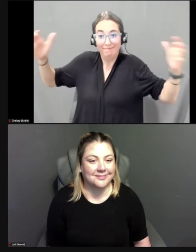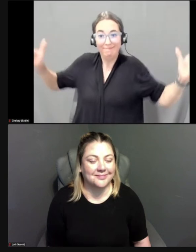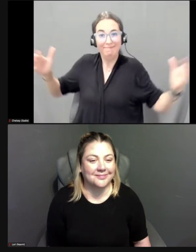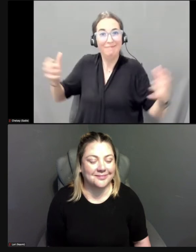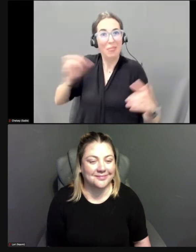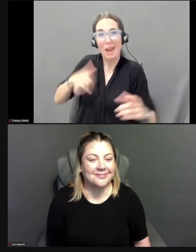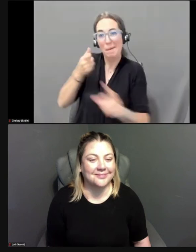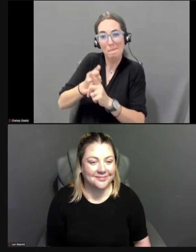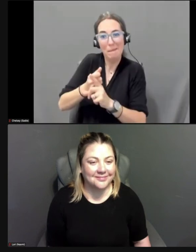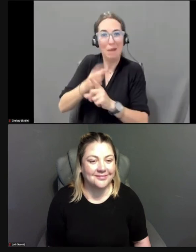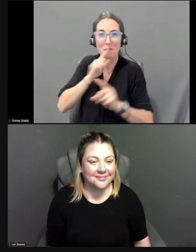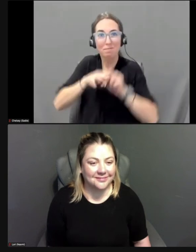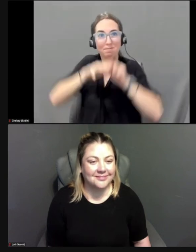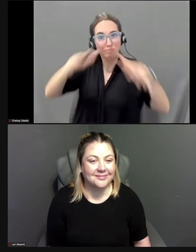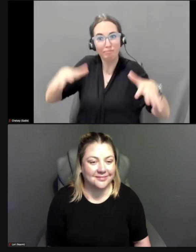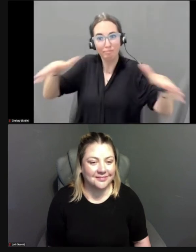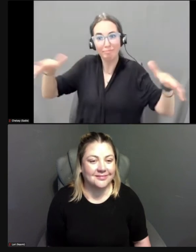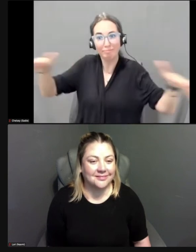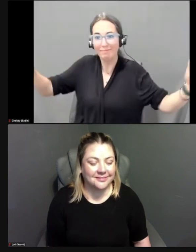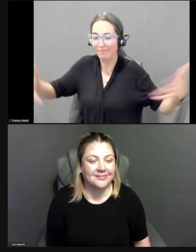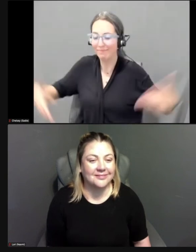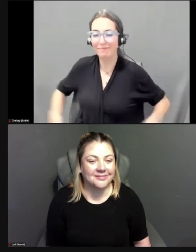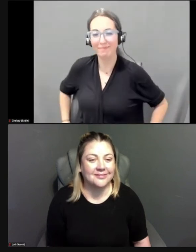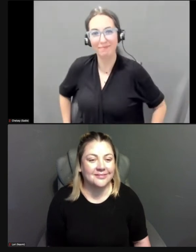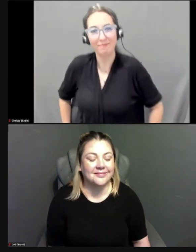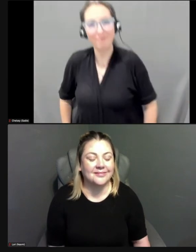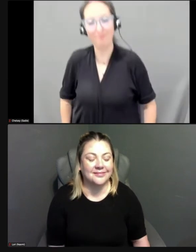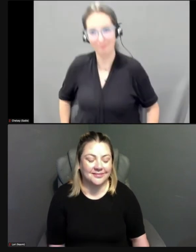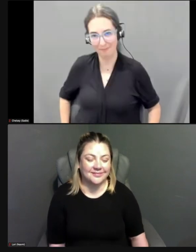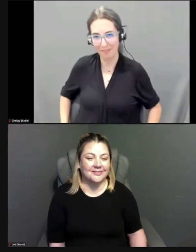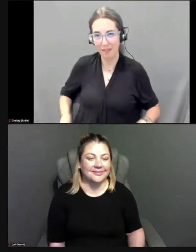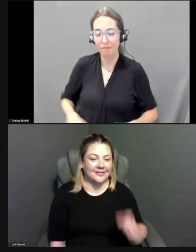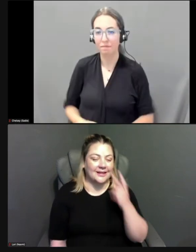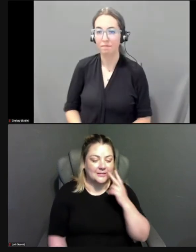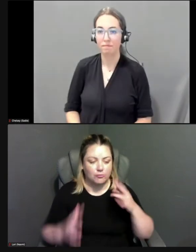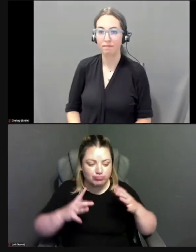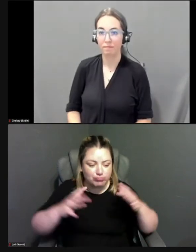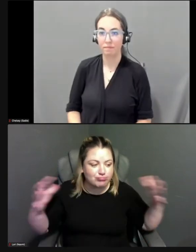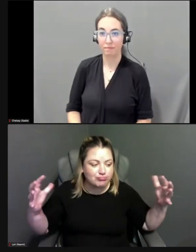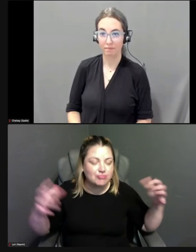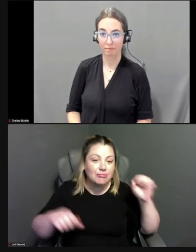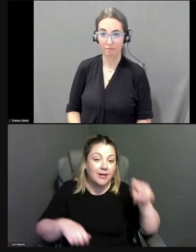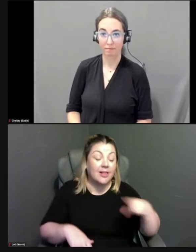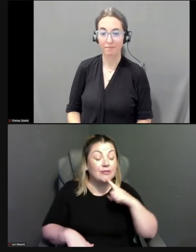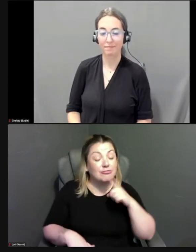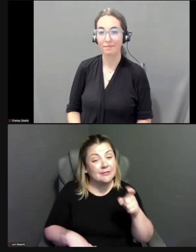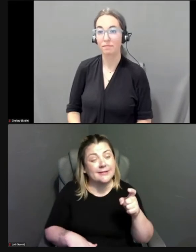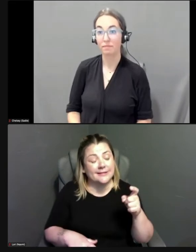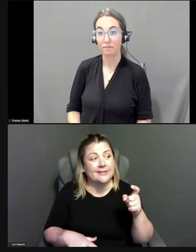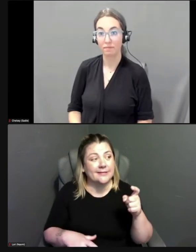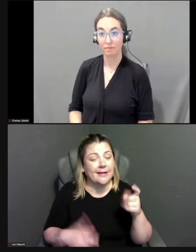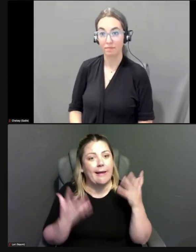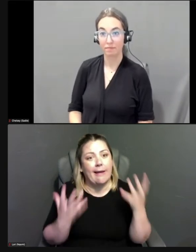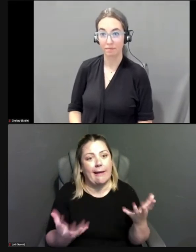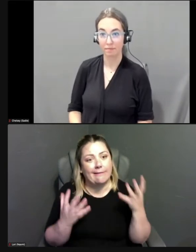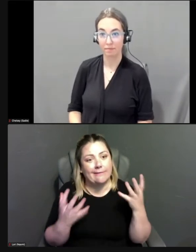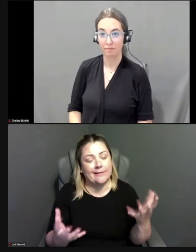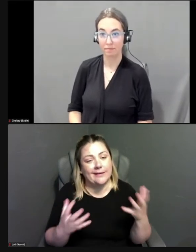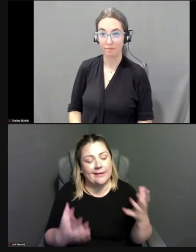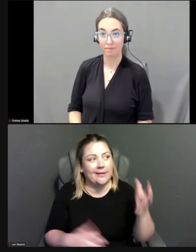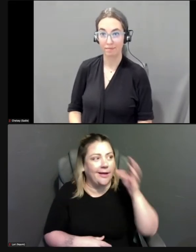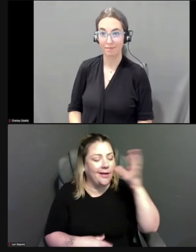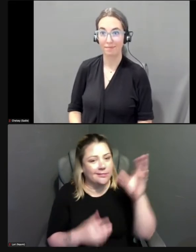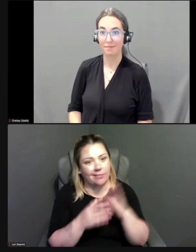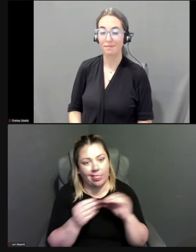It's concentric circles out, definitely. So that's all really heavy stuff. So let's end on a silly fun